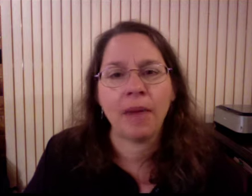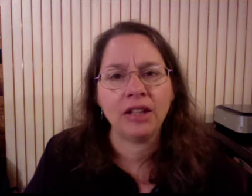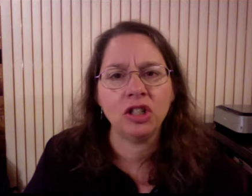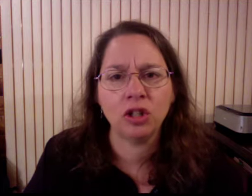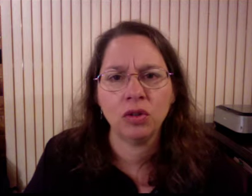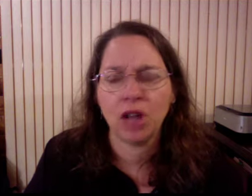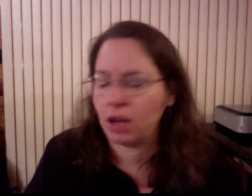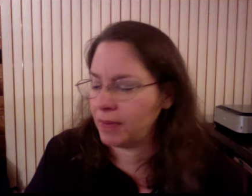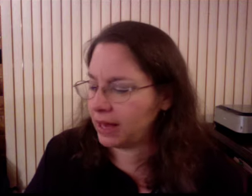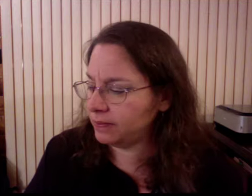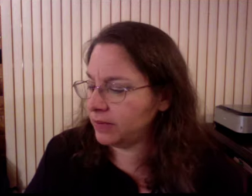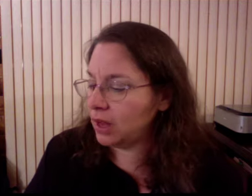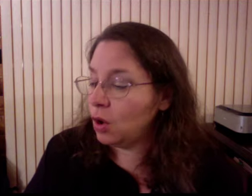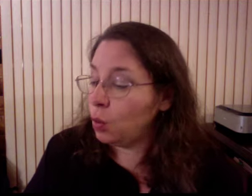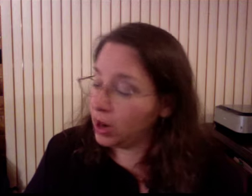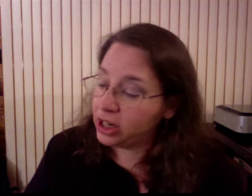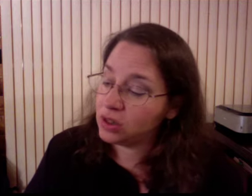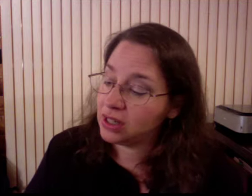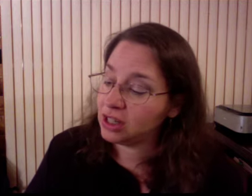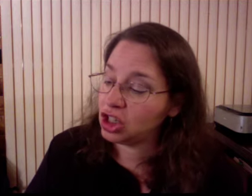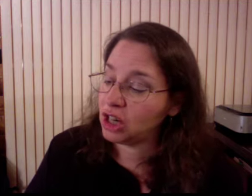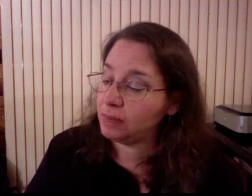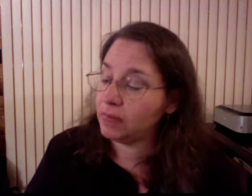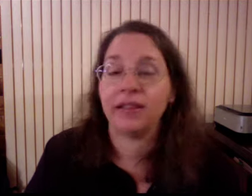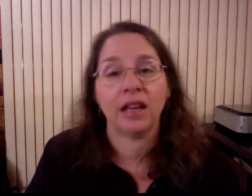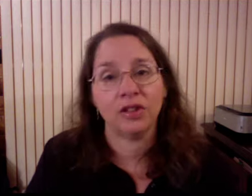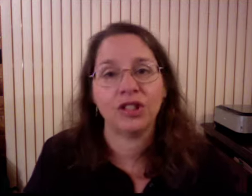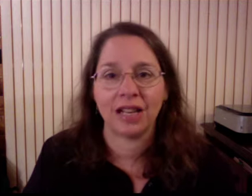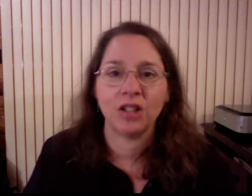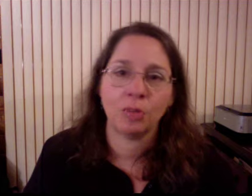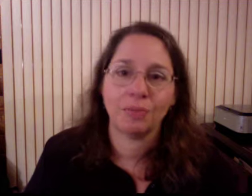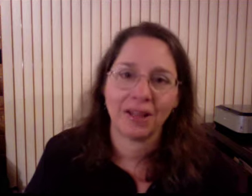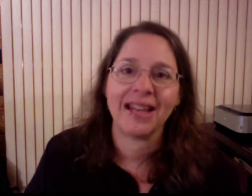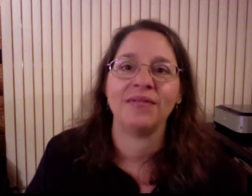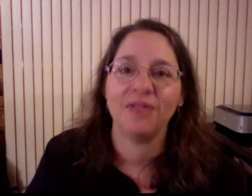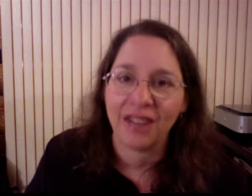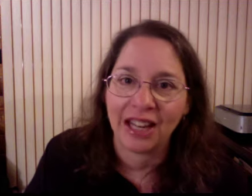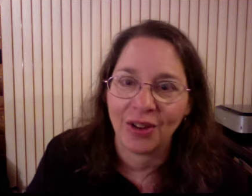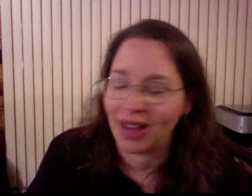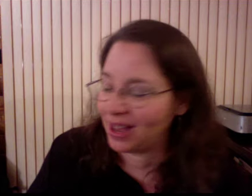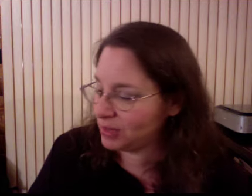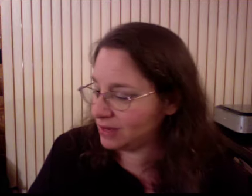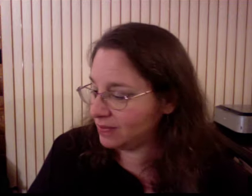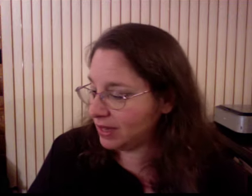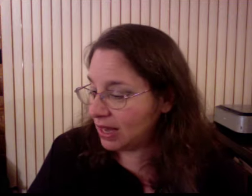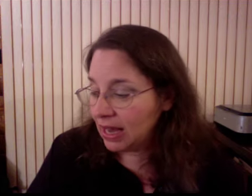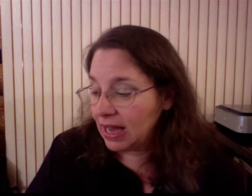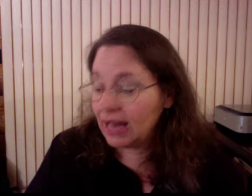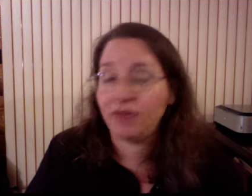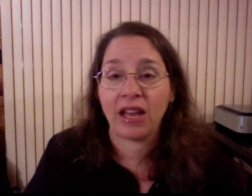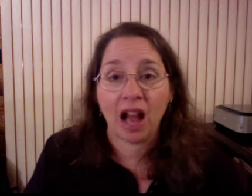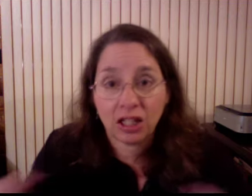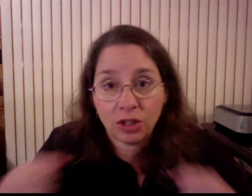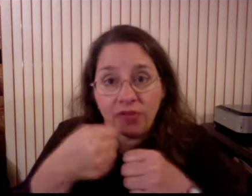Imagine two young men. One goes to the gym and the other stays home and plays video games. If they got to a